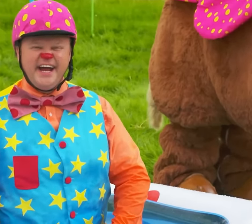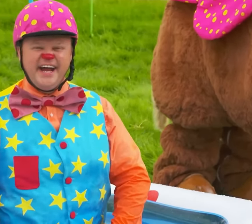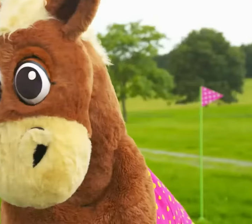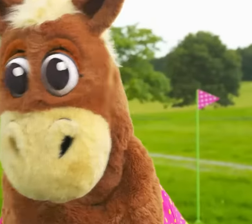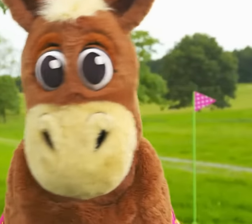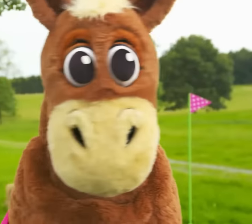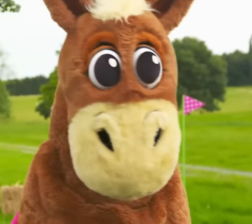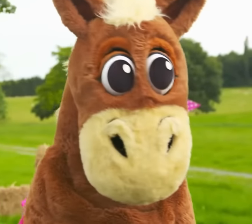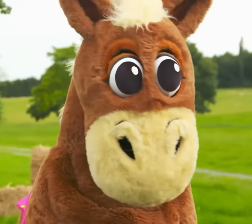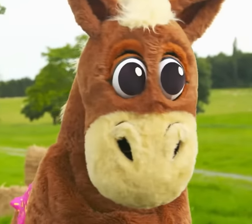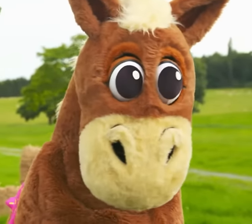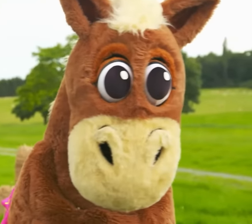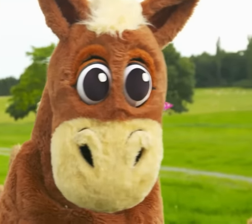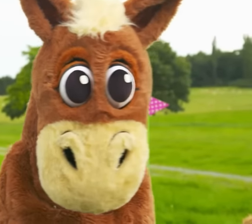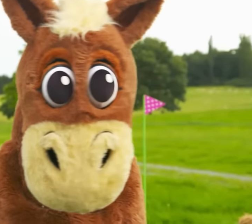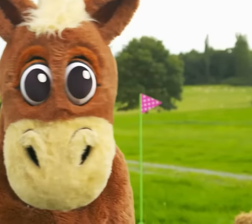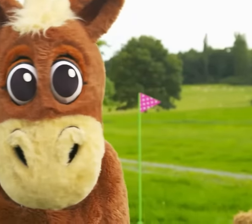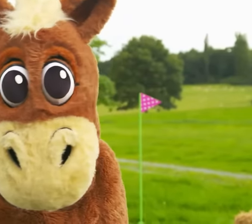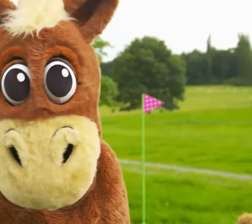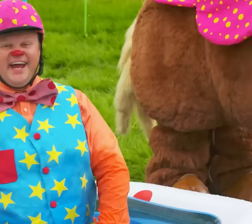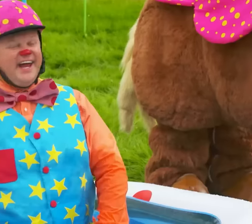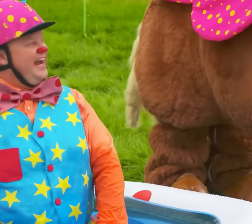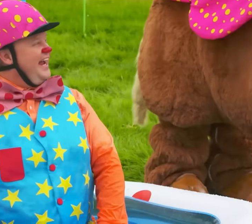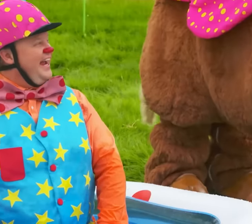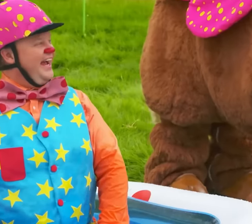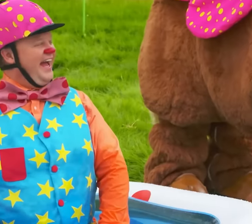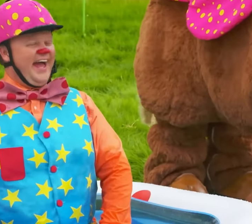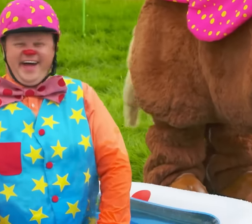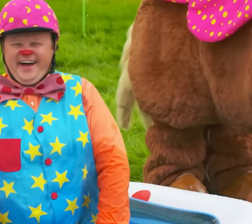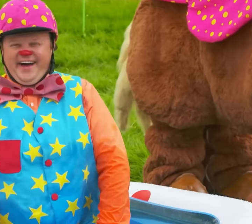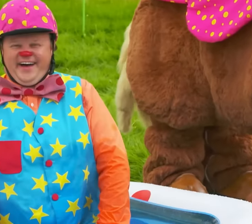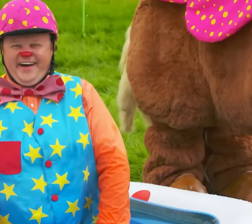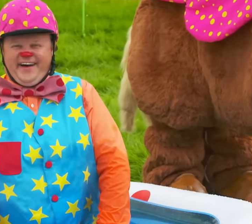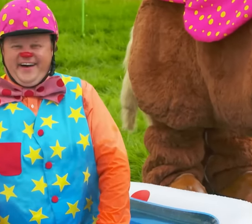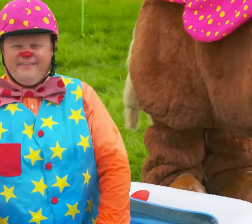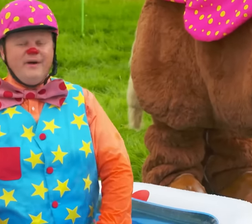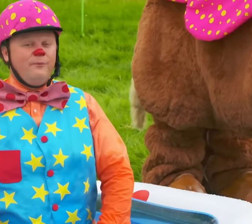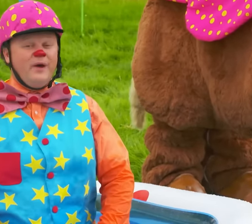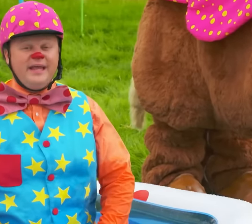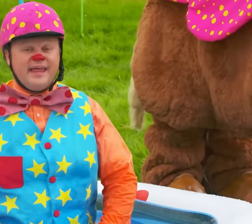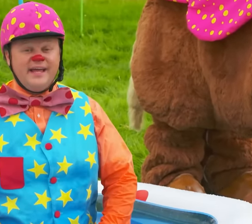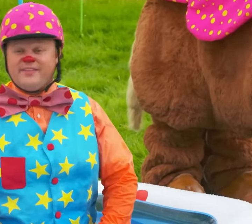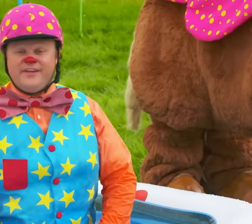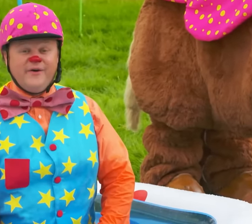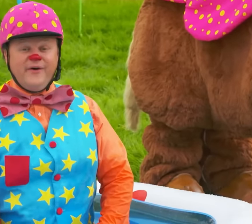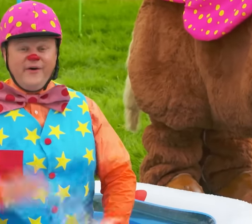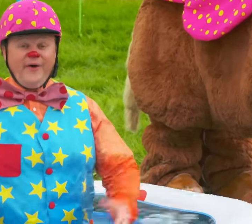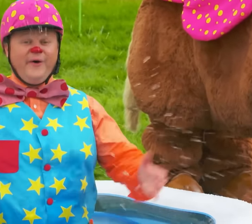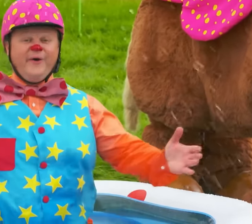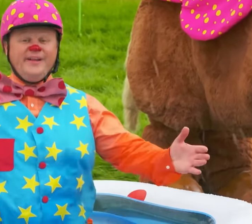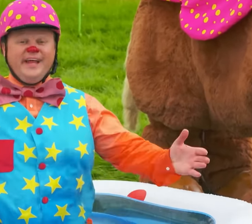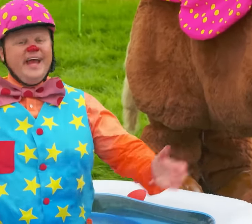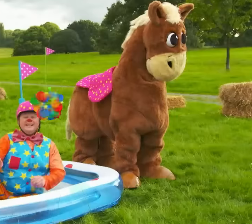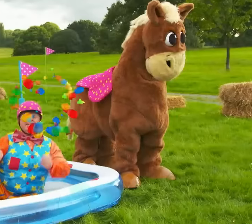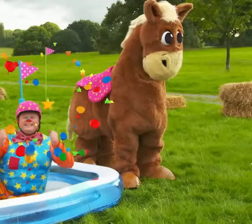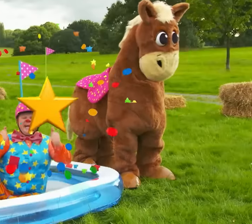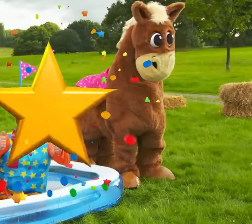and Spotty. We think you're both stars. Well, we think that you're all